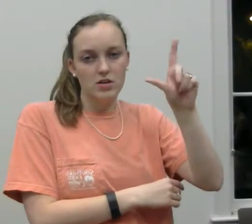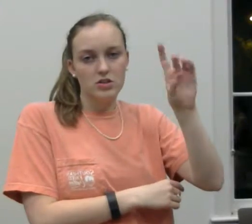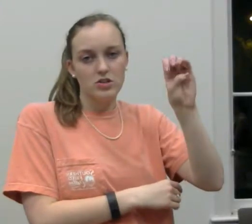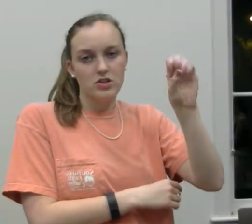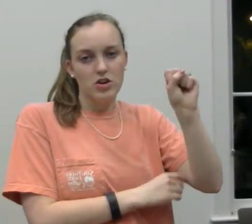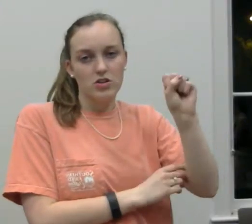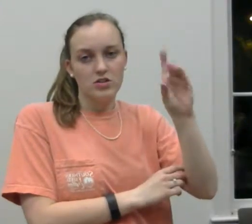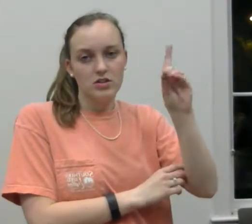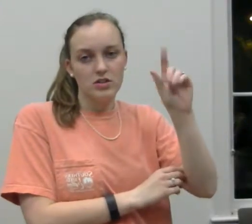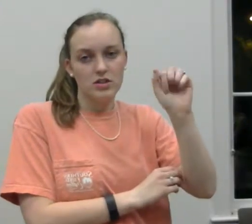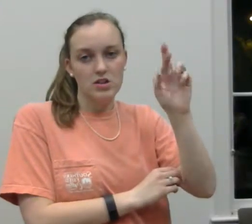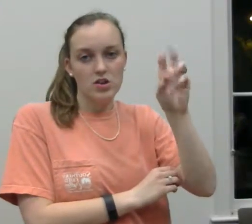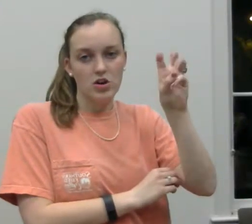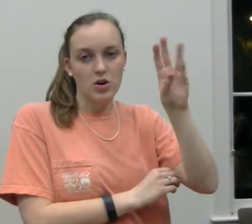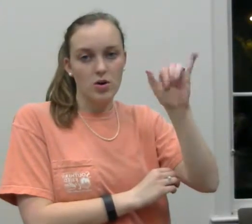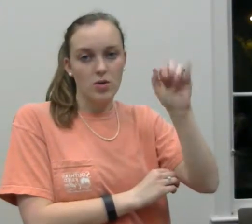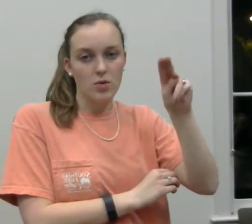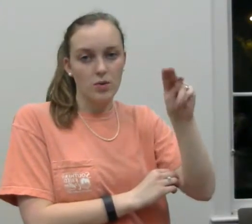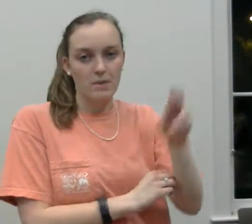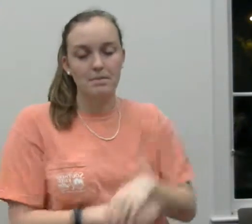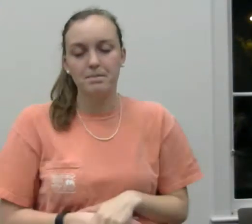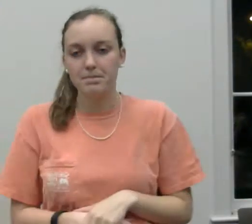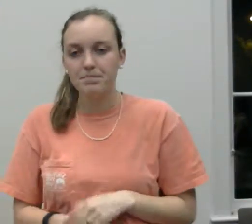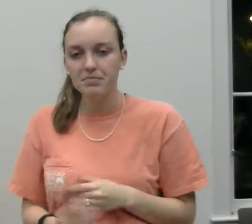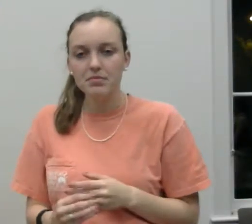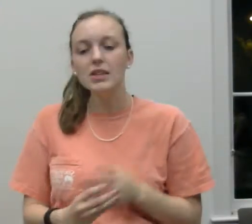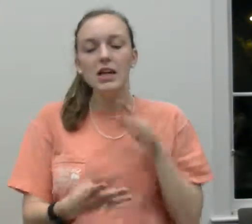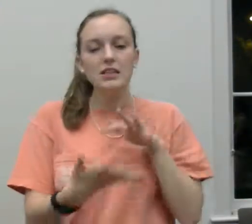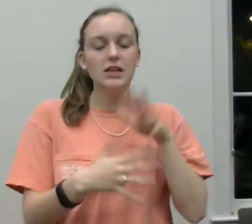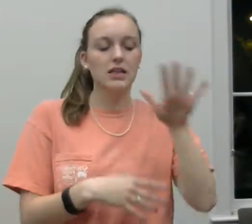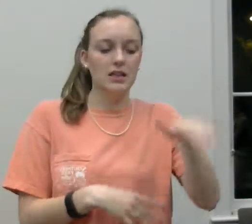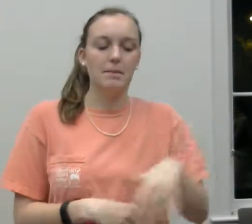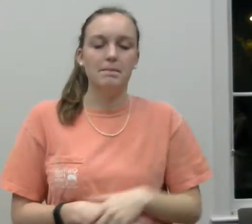we can study and learn about in terms of biology.